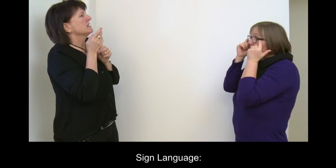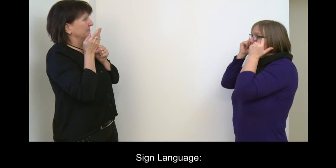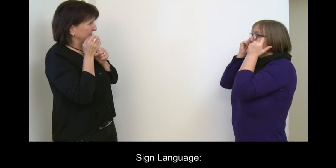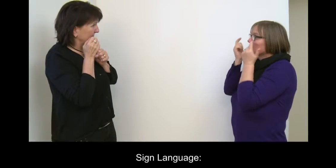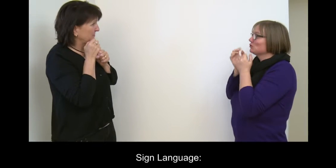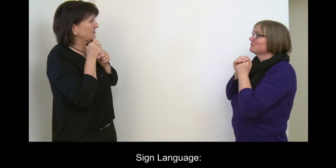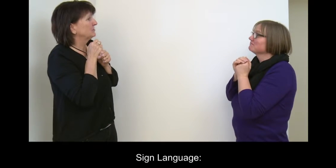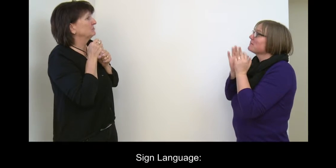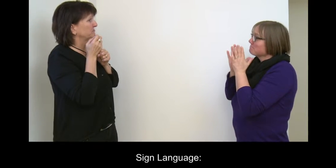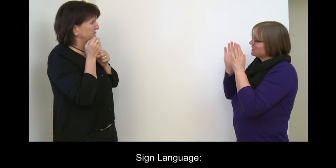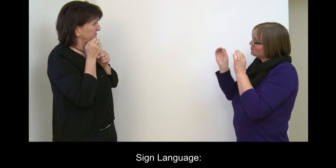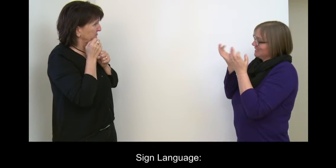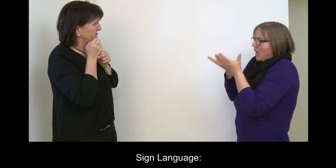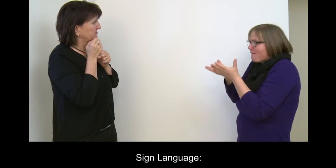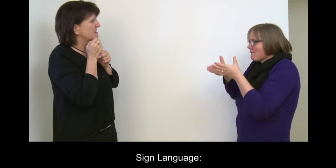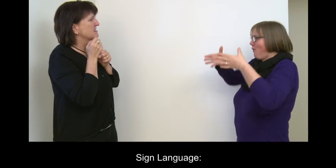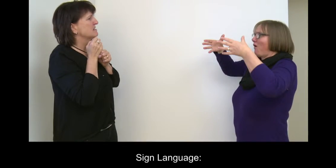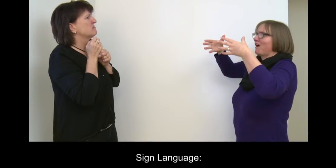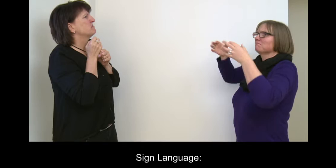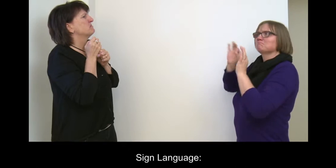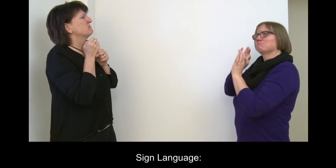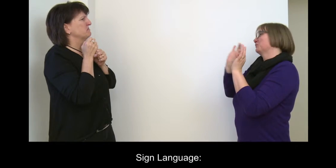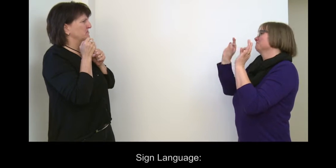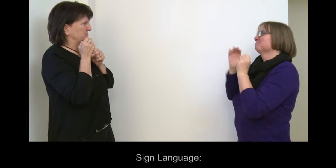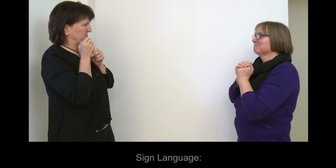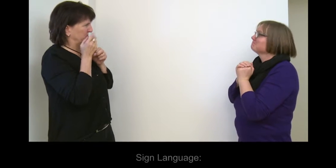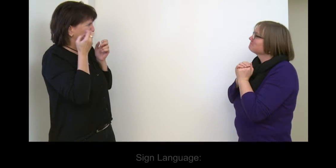Adapt your signing to fit in their field of vision.